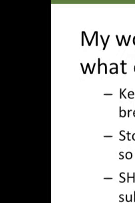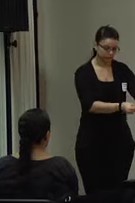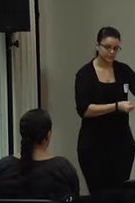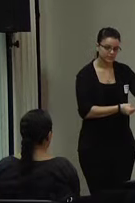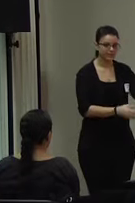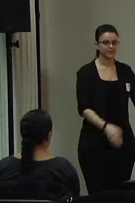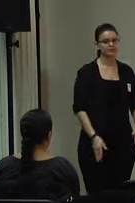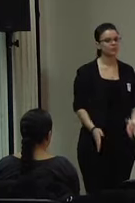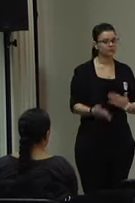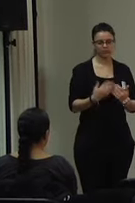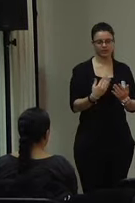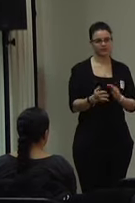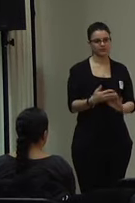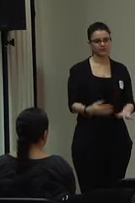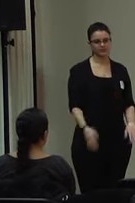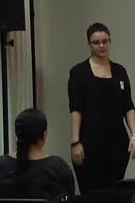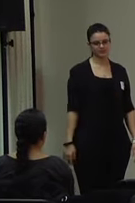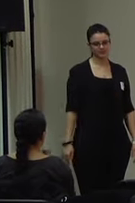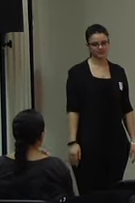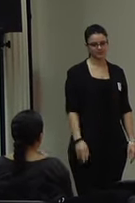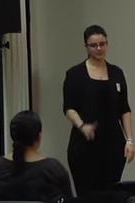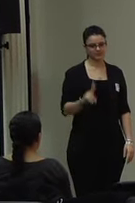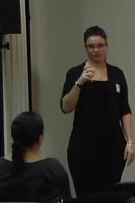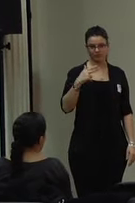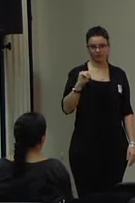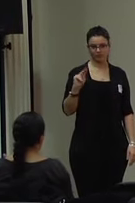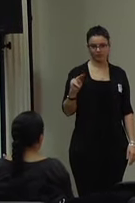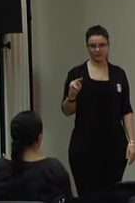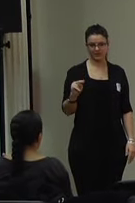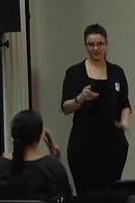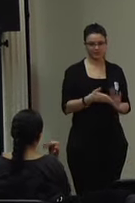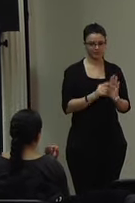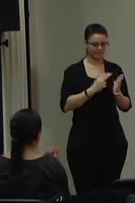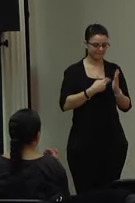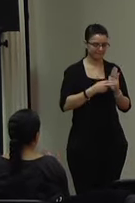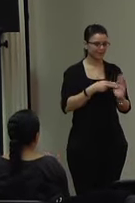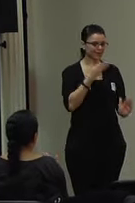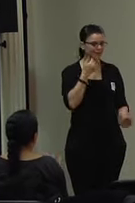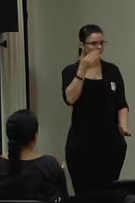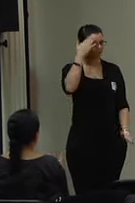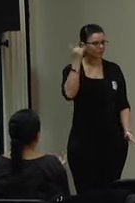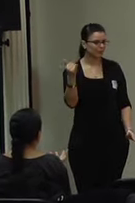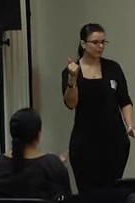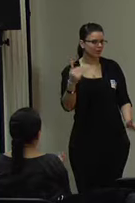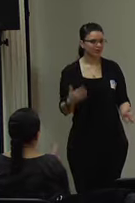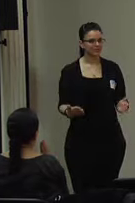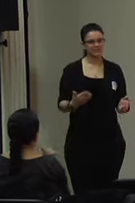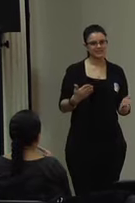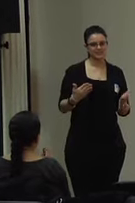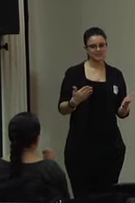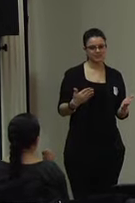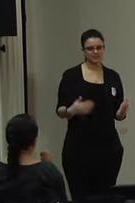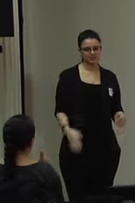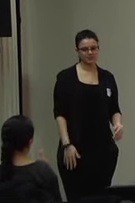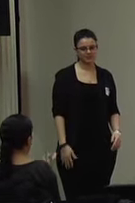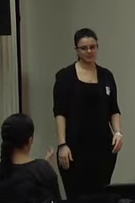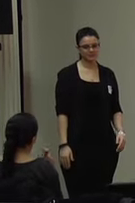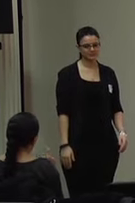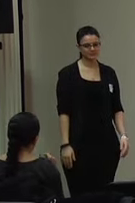I also keep vegan butter on hand because sometimes you get this great bagel day and everybody's participating and there you are